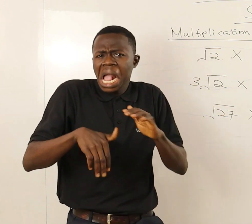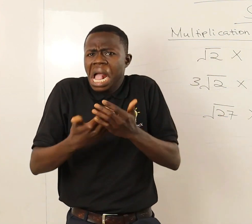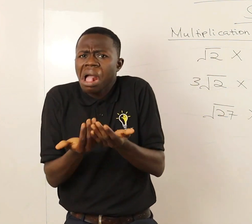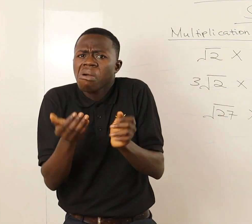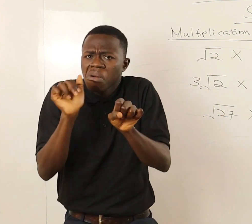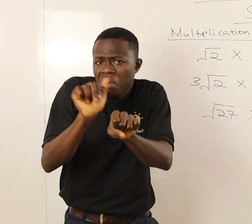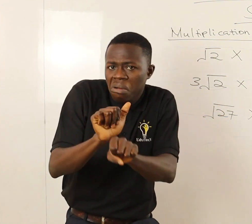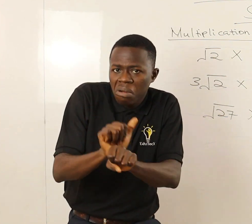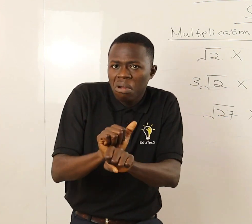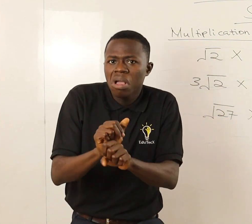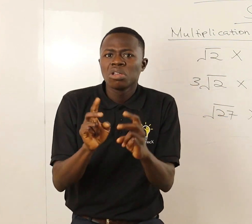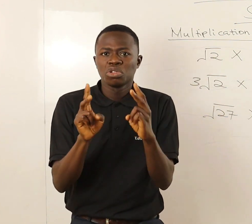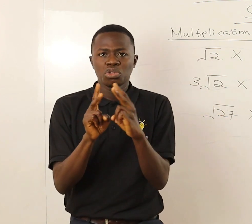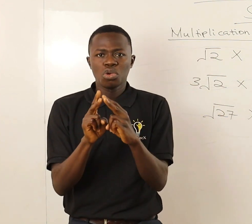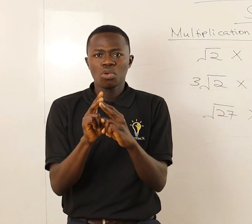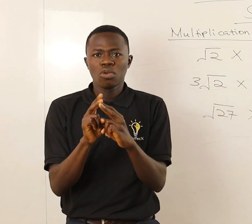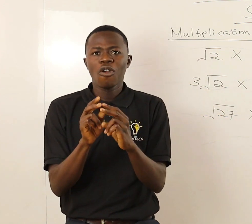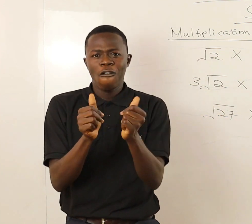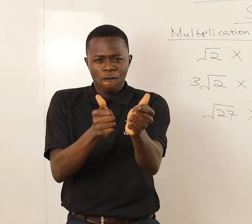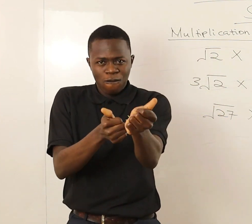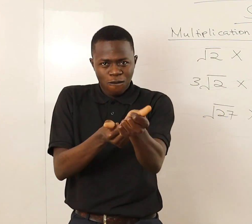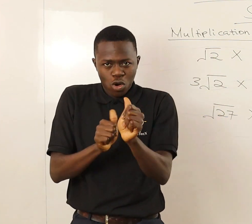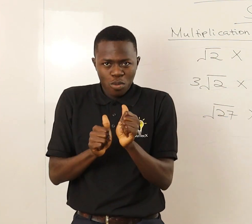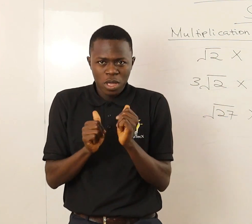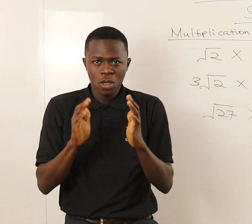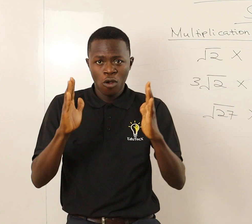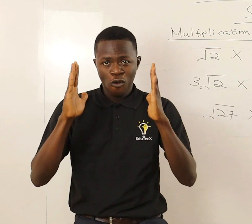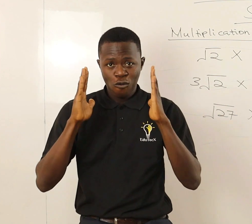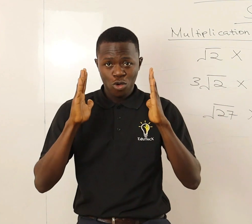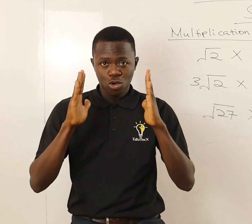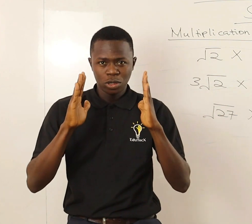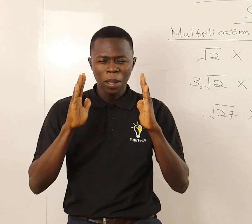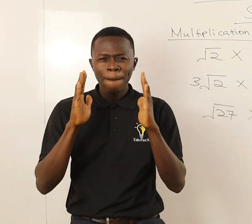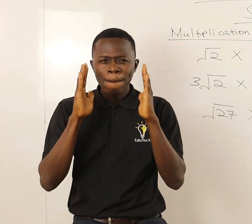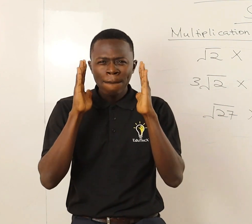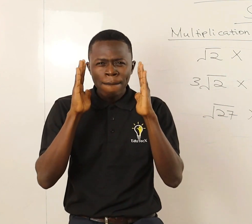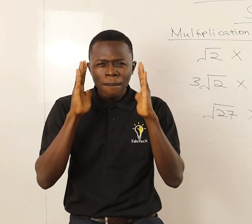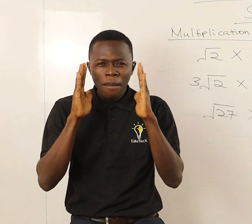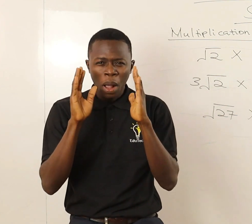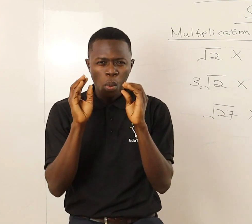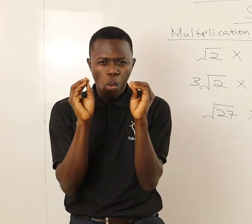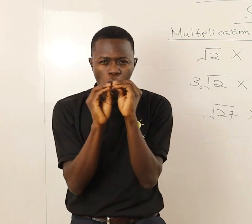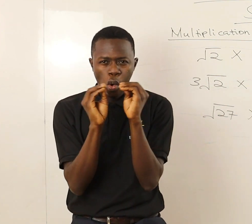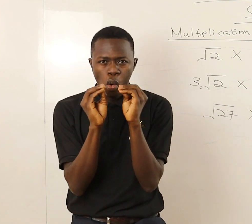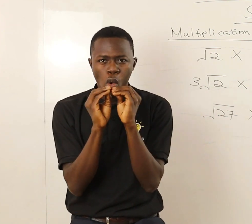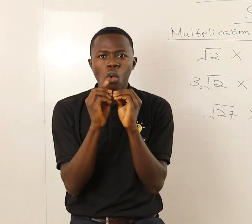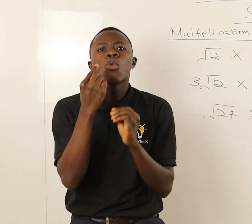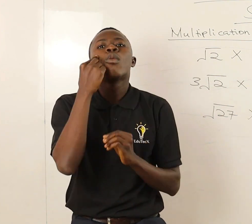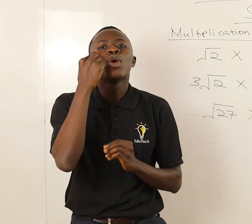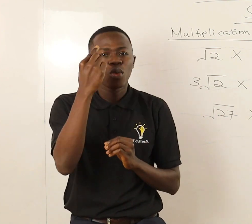each and every one of those questions whenever you meet them in your examination